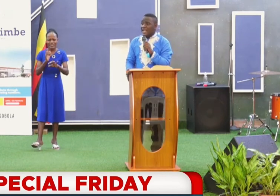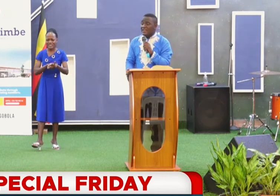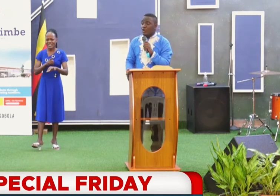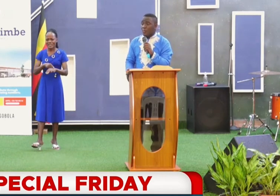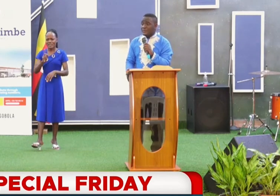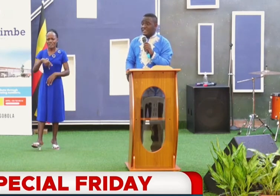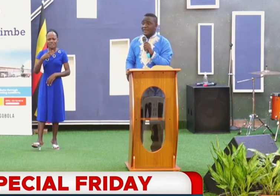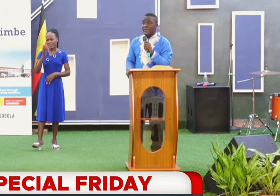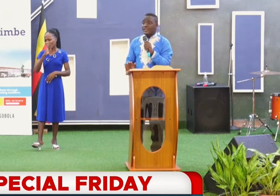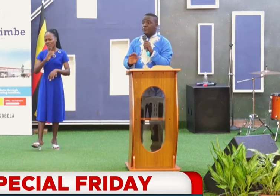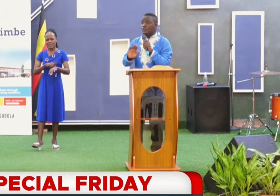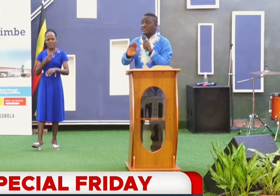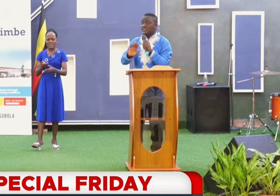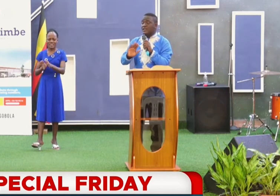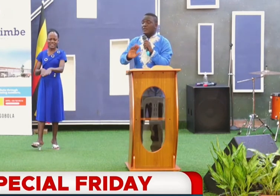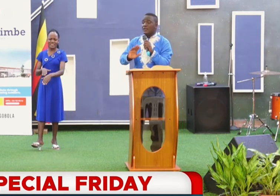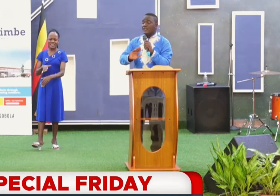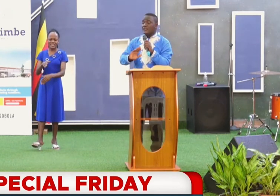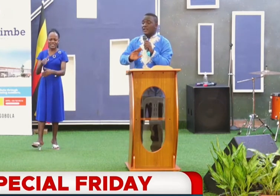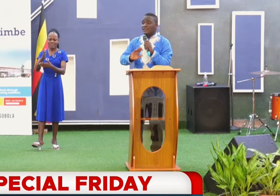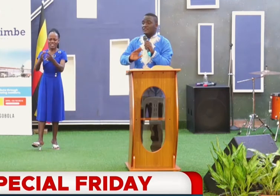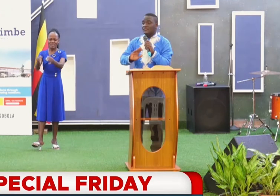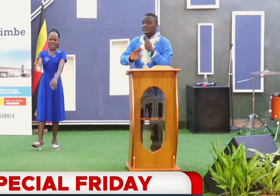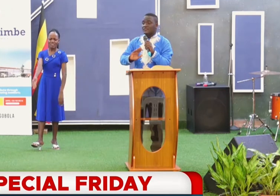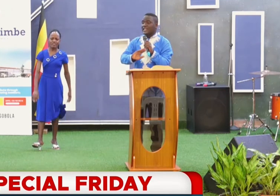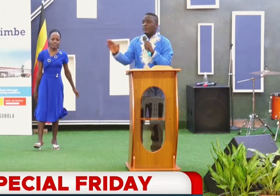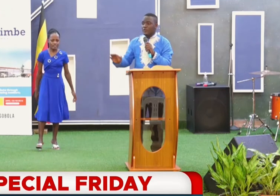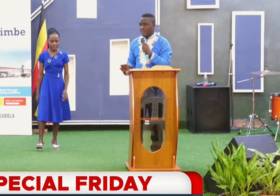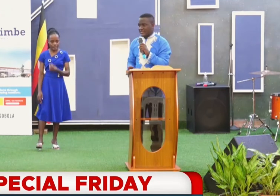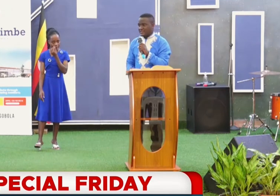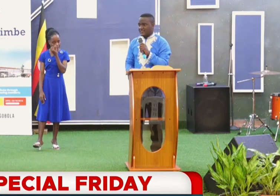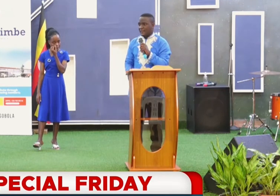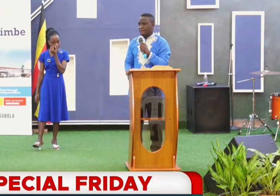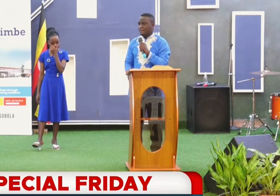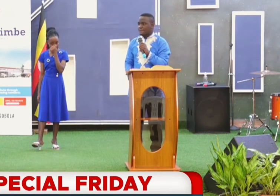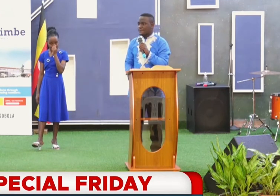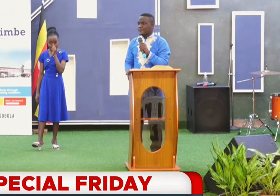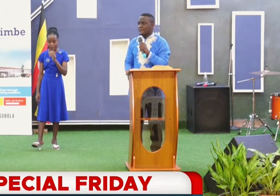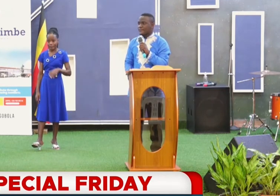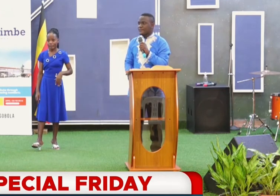Brethren, a corpse can make you lose, can take away your peace.